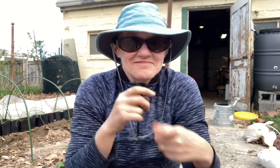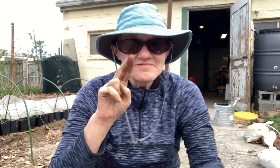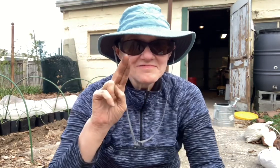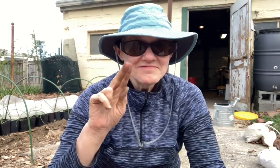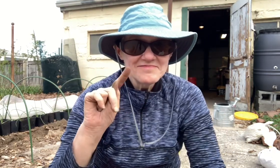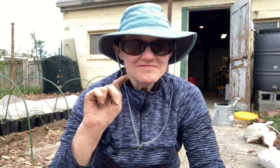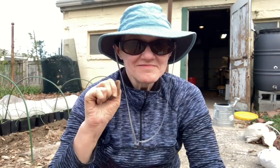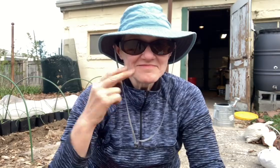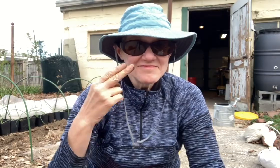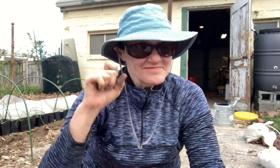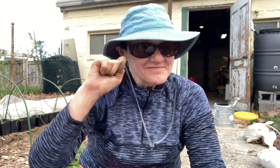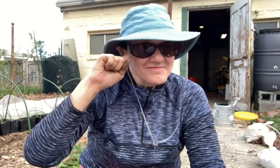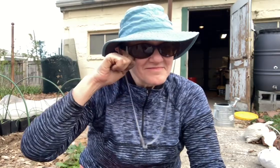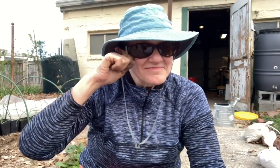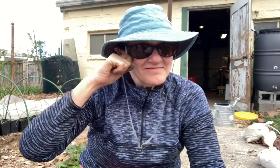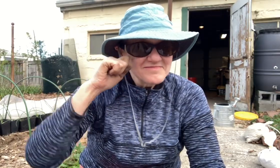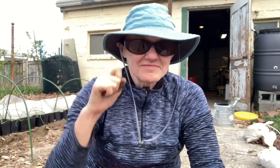Spanish Utah onions left.